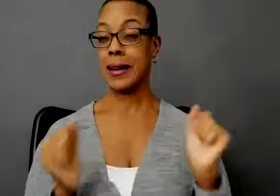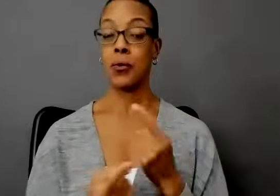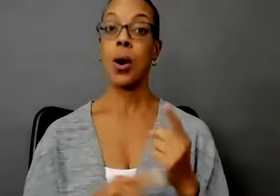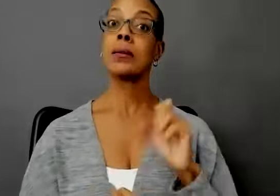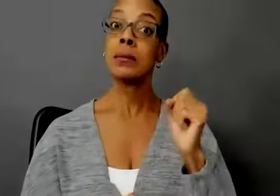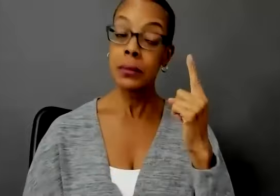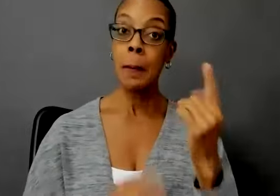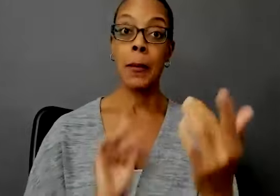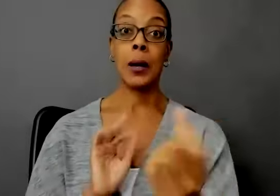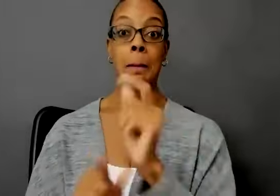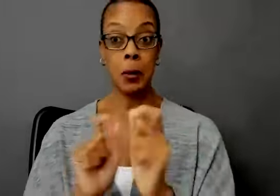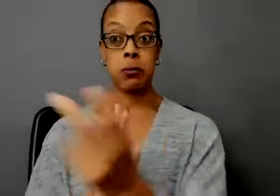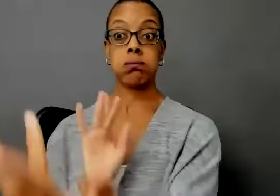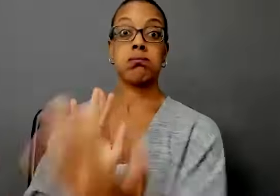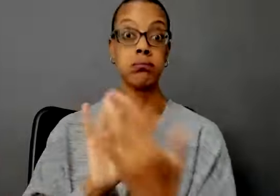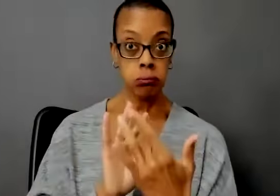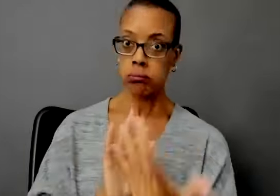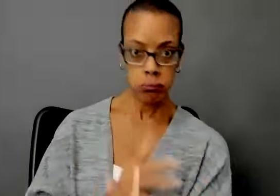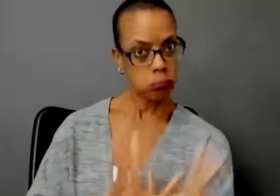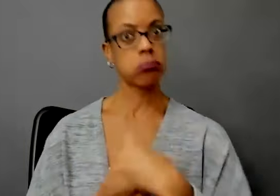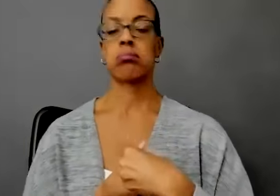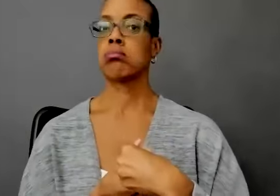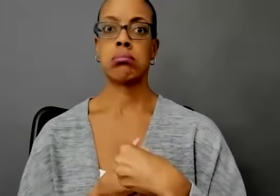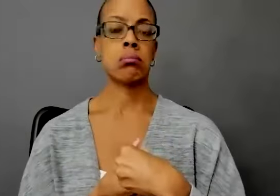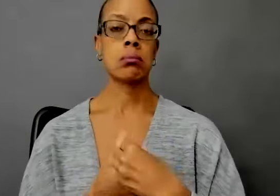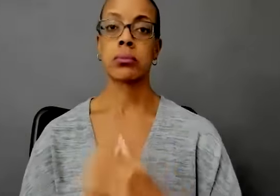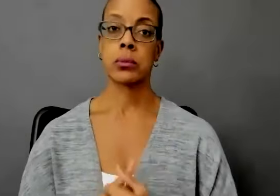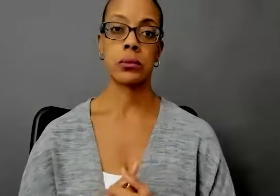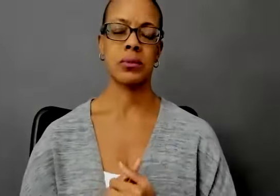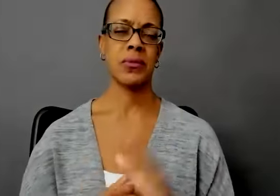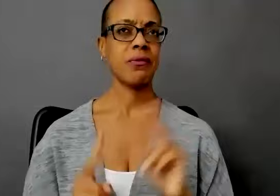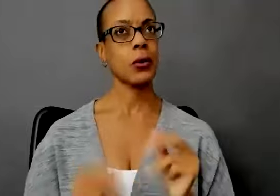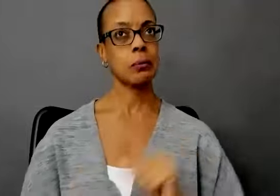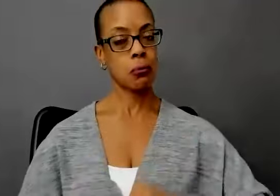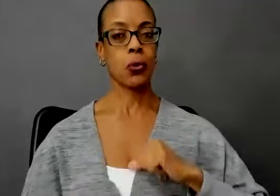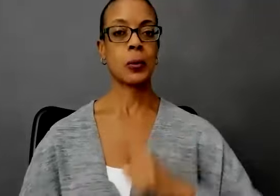out, we brought in and involved. And I think, you know, that's something I'm really proud of us for doing.